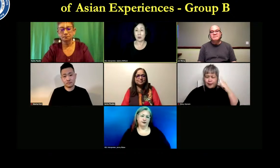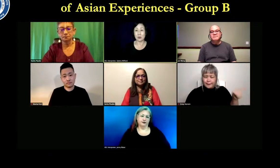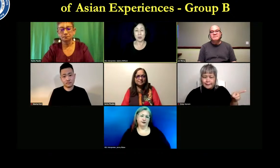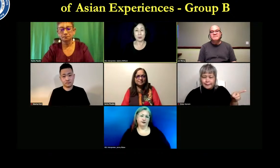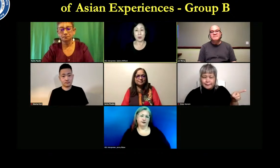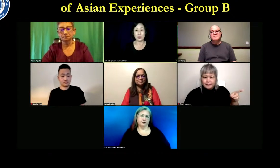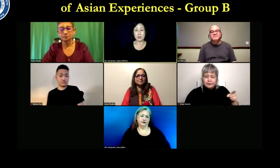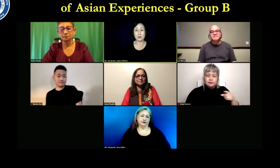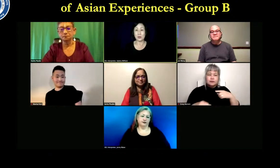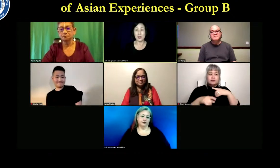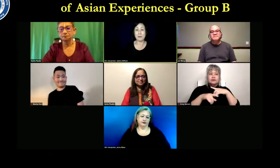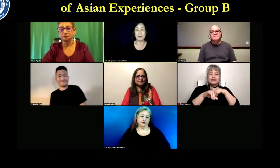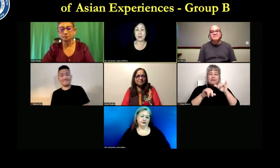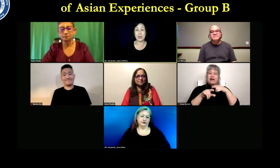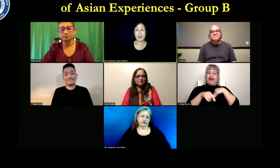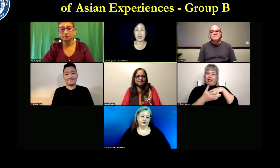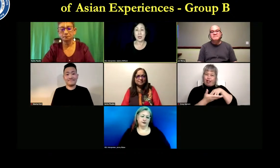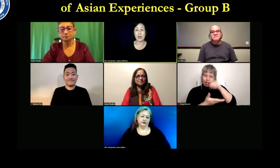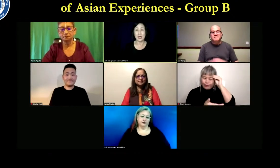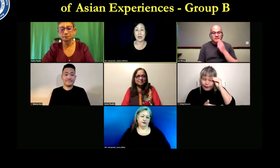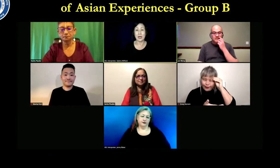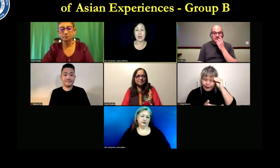posts, I would make posts for them.